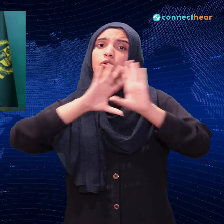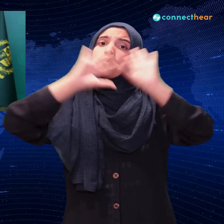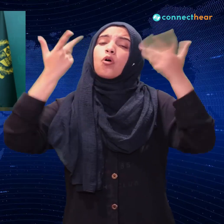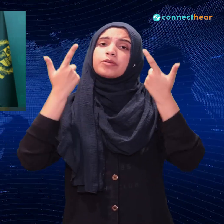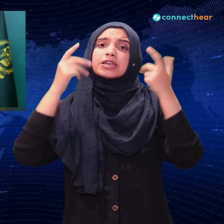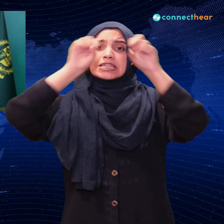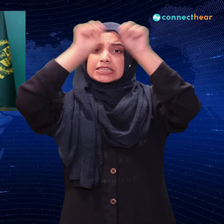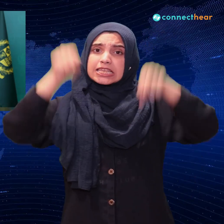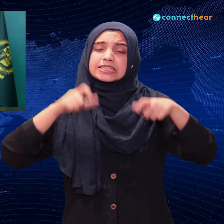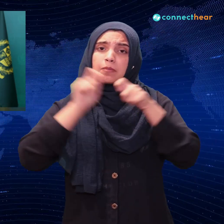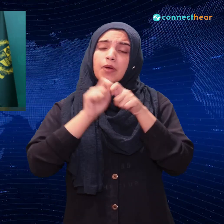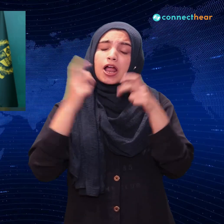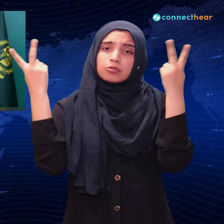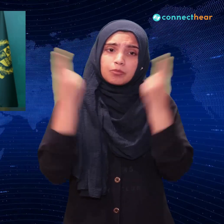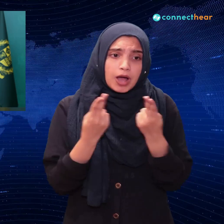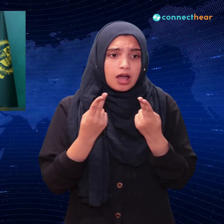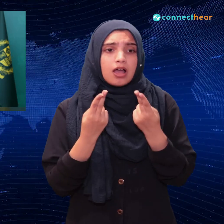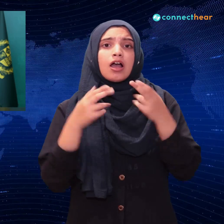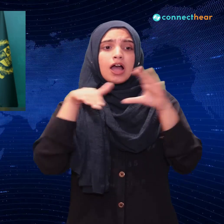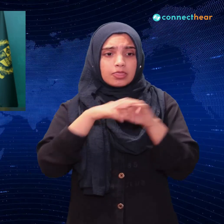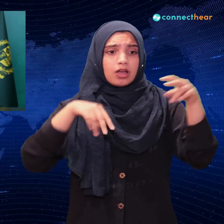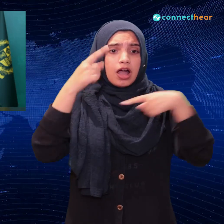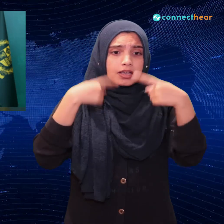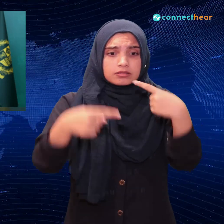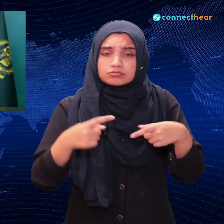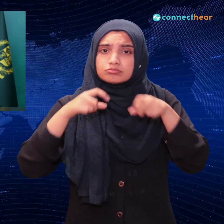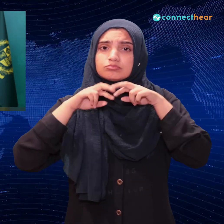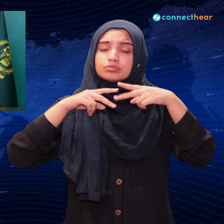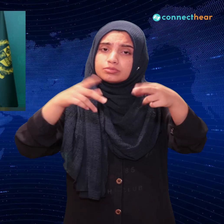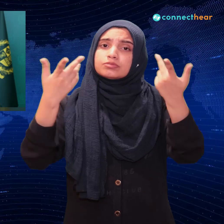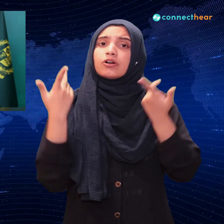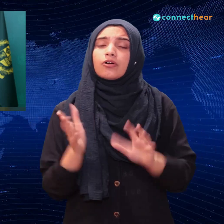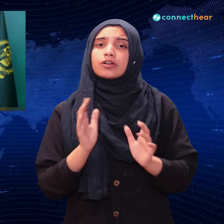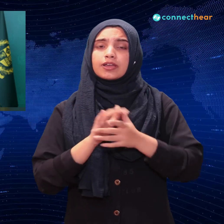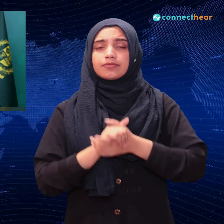violations of human rights by the Indian security forces in occupied Jammu and Kashmir.